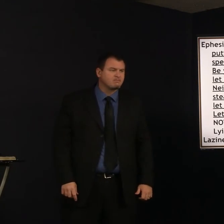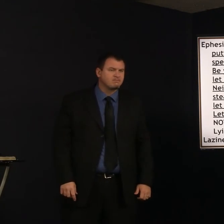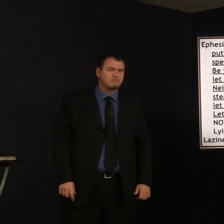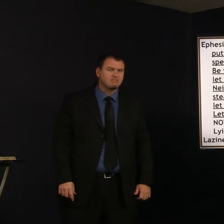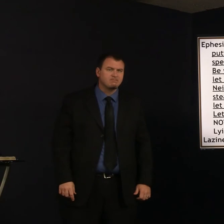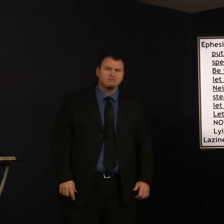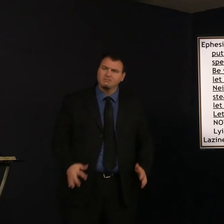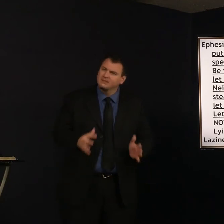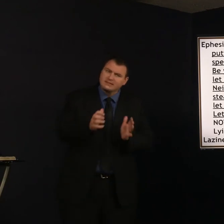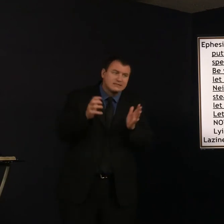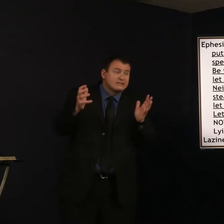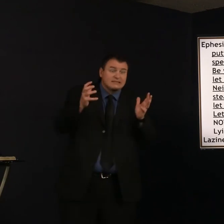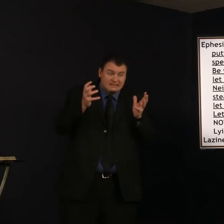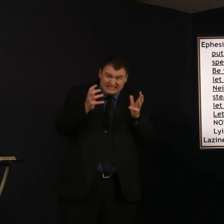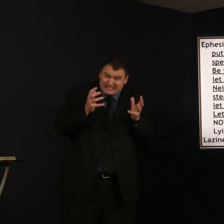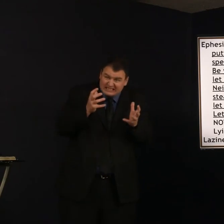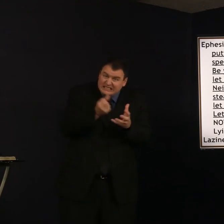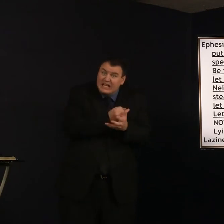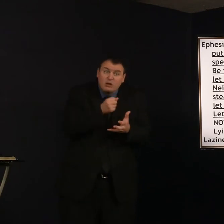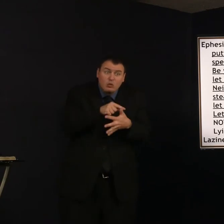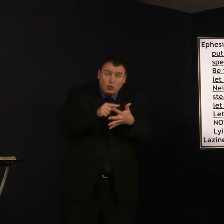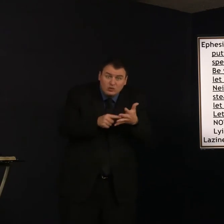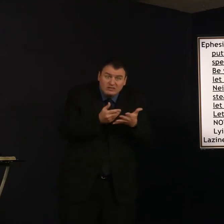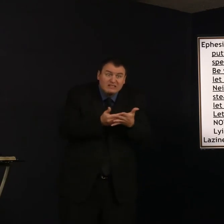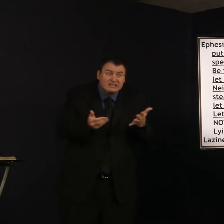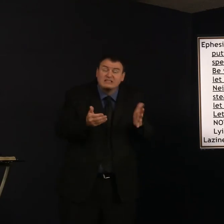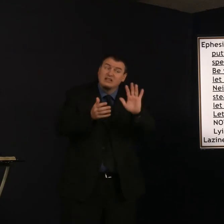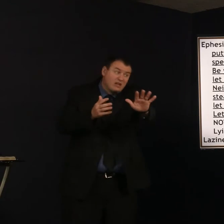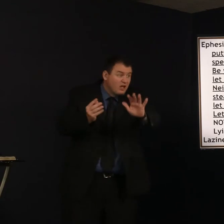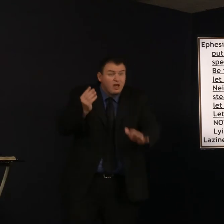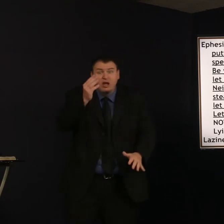Laziness, those wrong words that have no place in our lives.